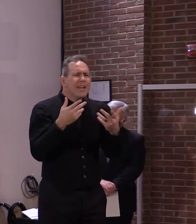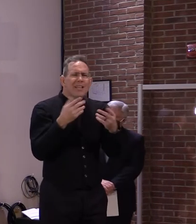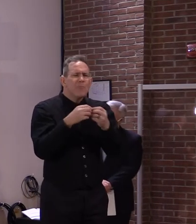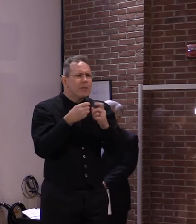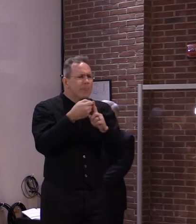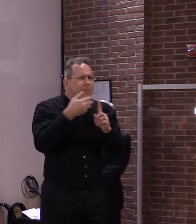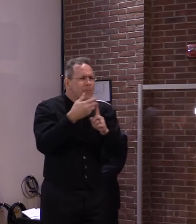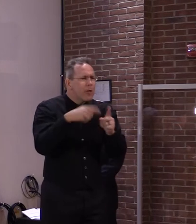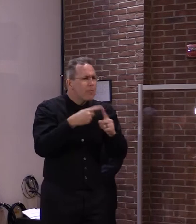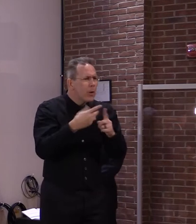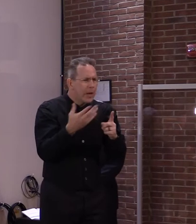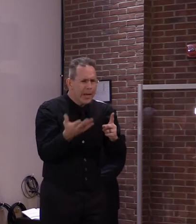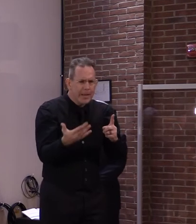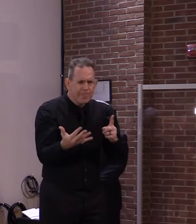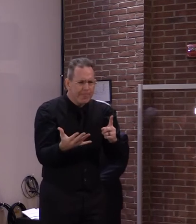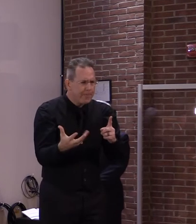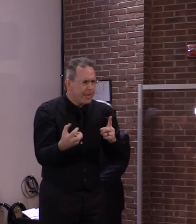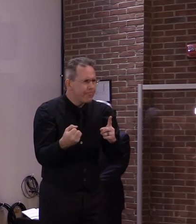to